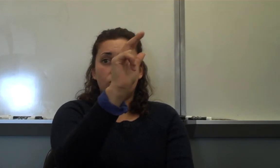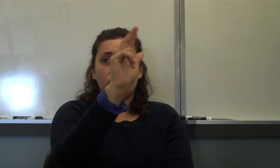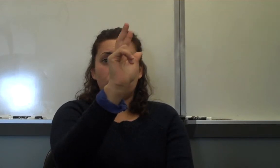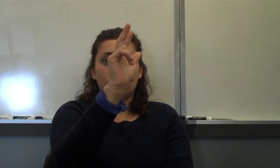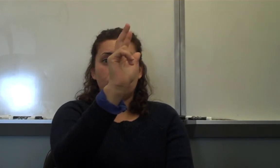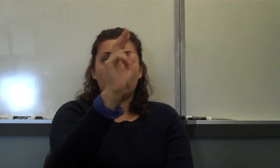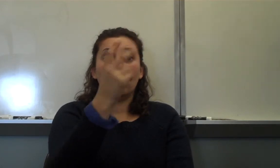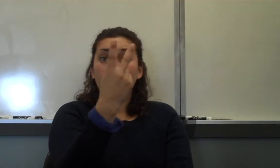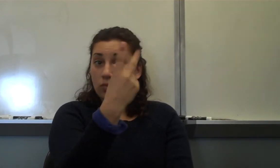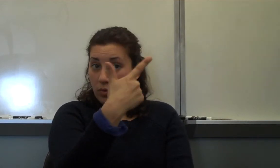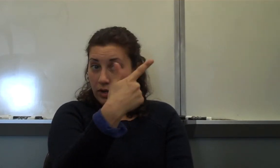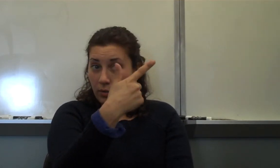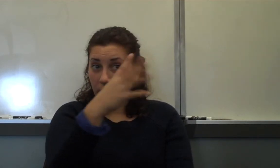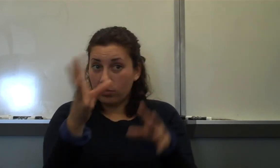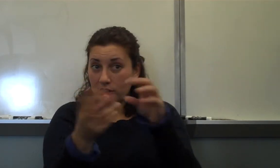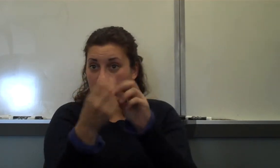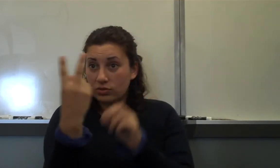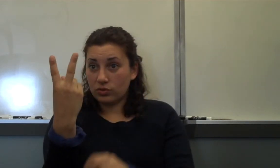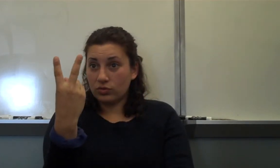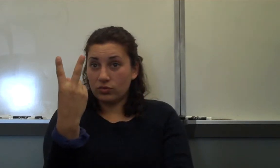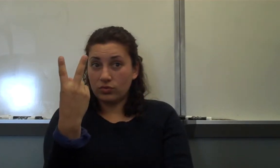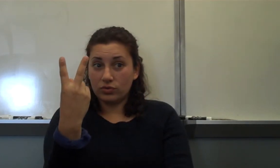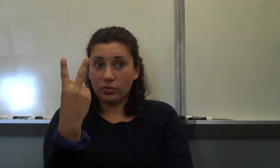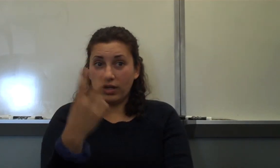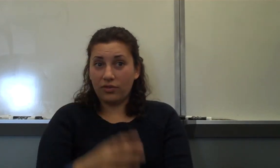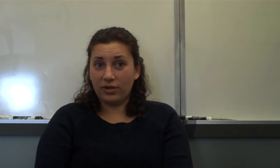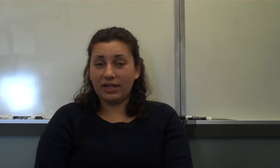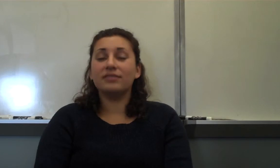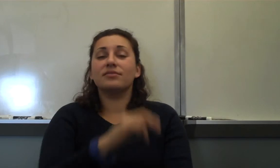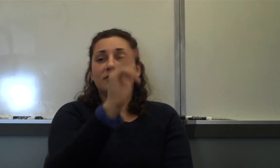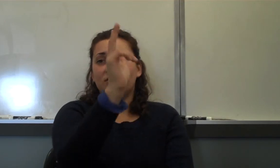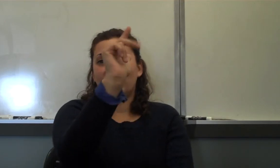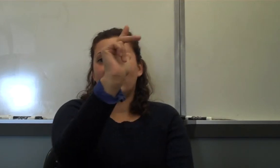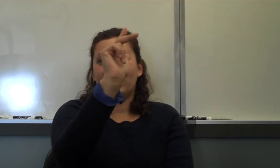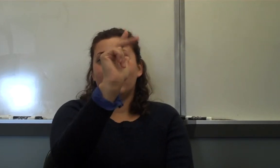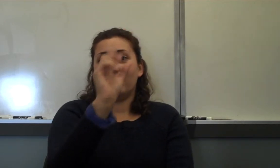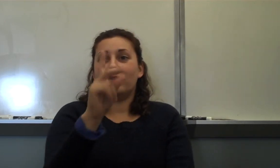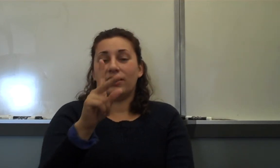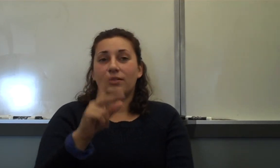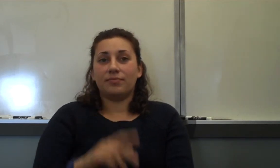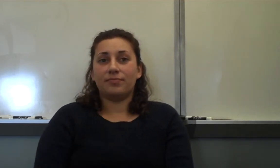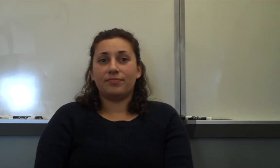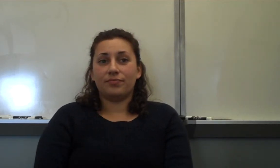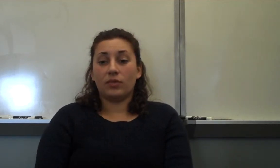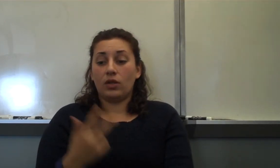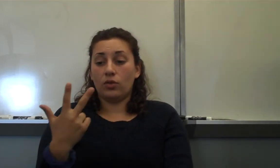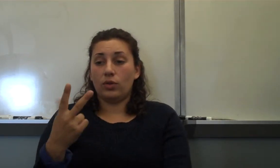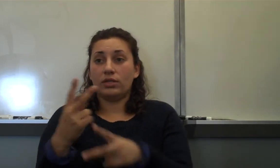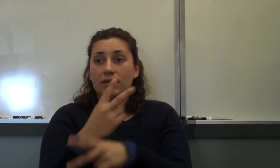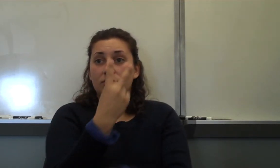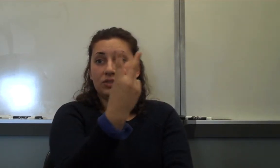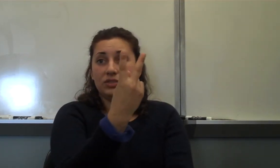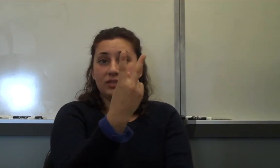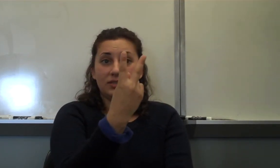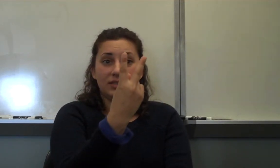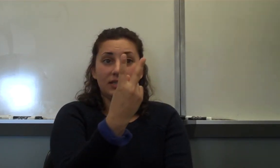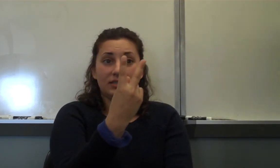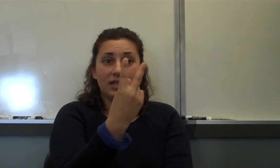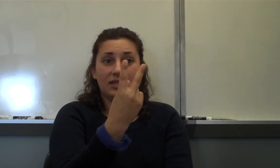21 and 2. 23. 23. Oh, we're getting there. All right, 3 times 2. 6. And 2. 6, and then